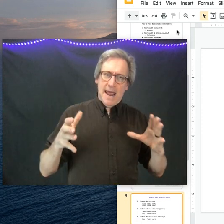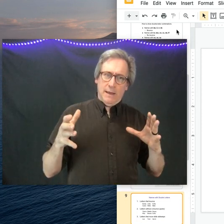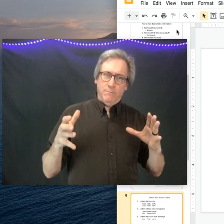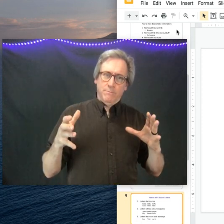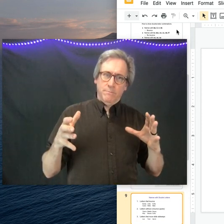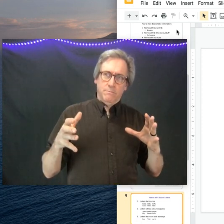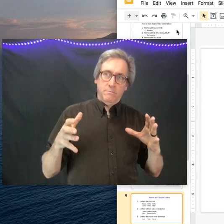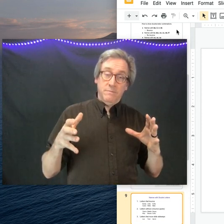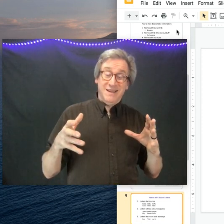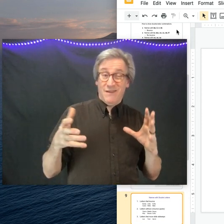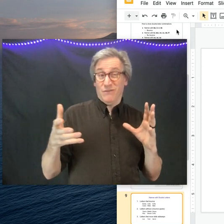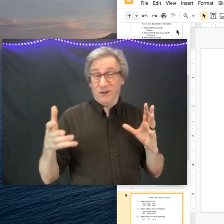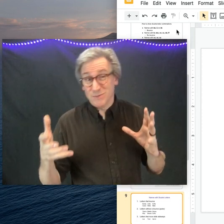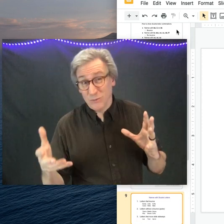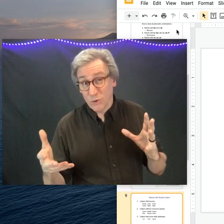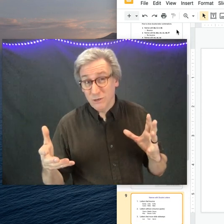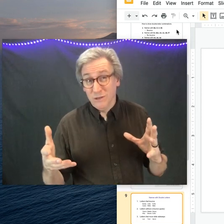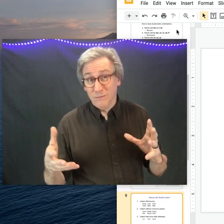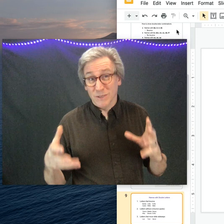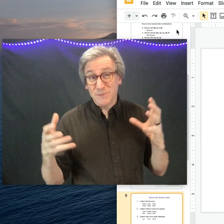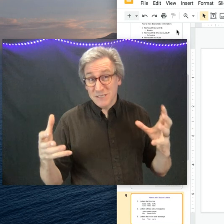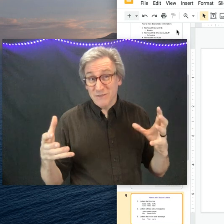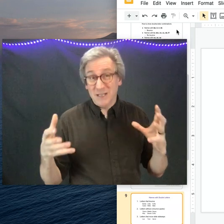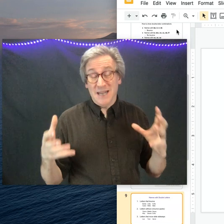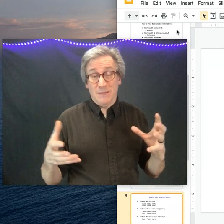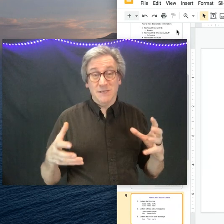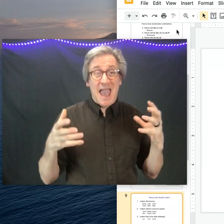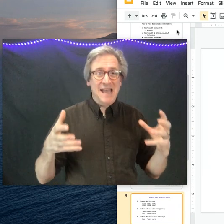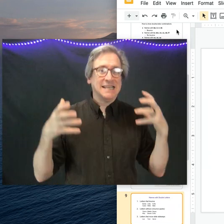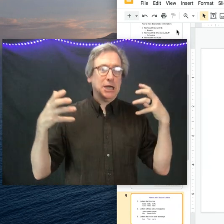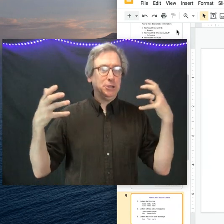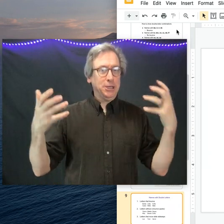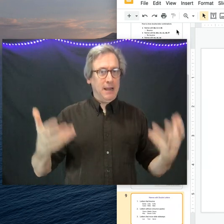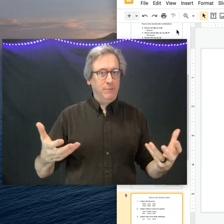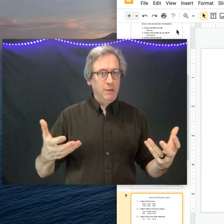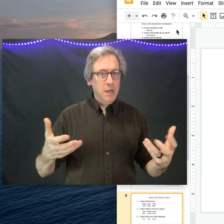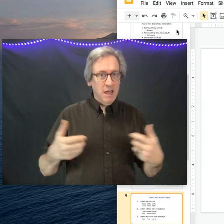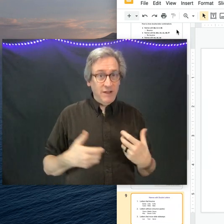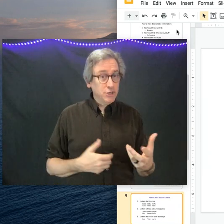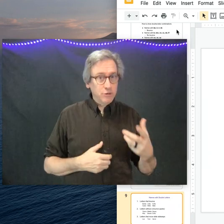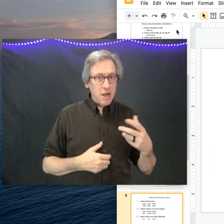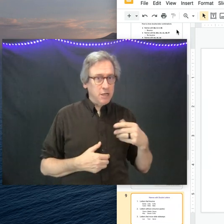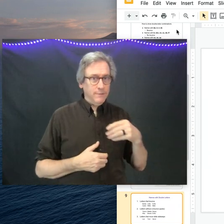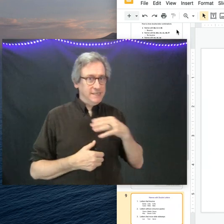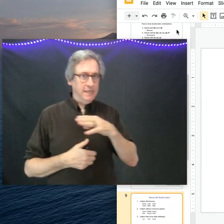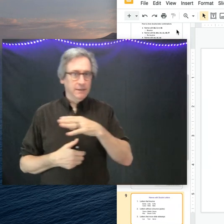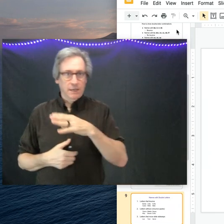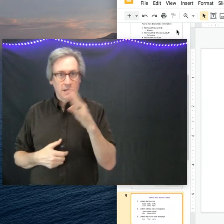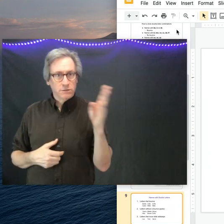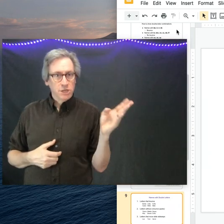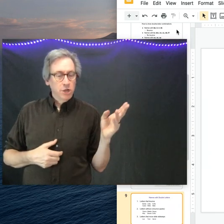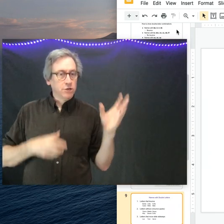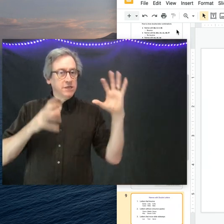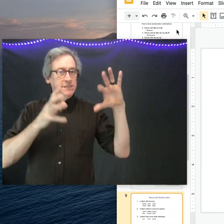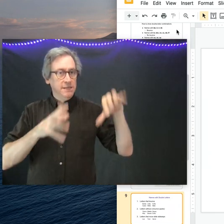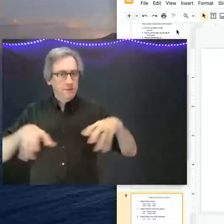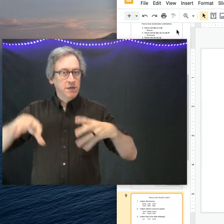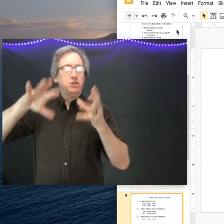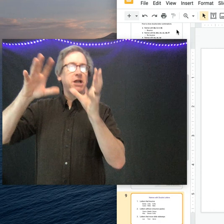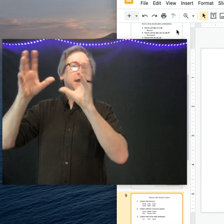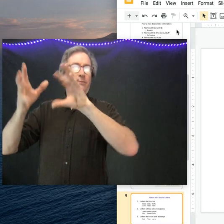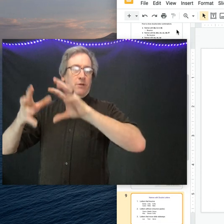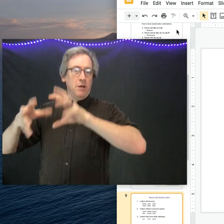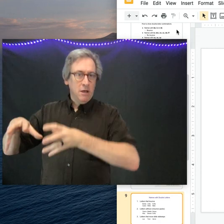Every name, every fingerspelled word, but specifically names, has a shape. Eventually, you're not going to be seeing the letters. You're going to see